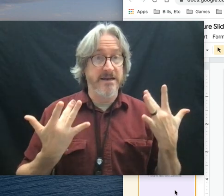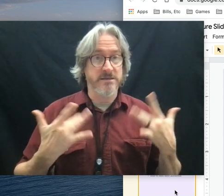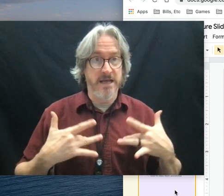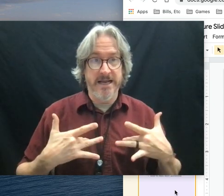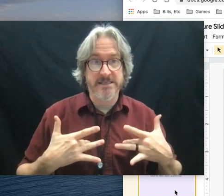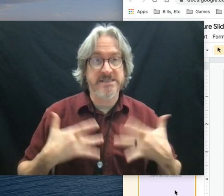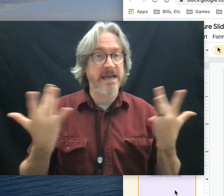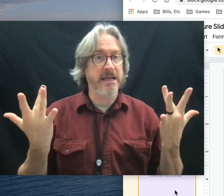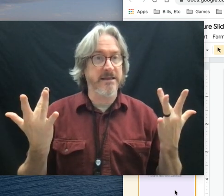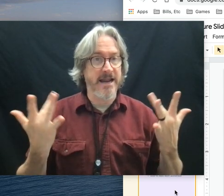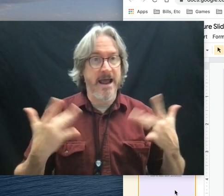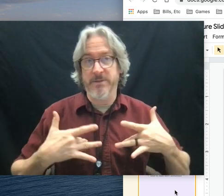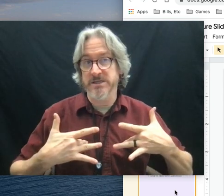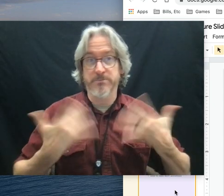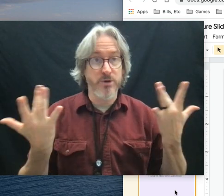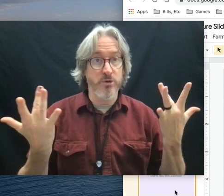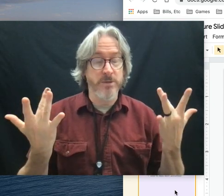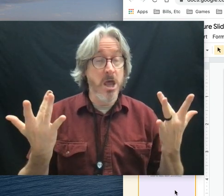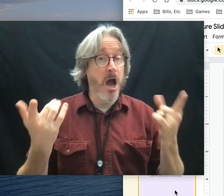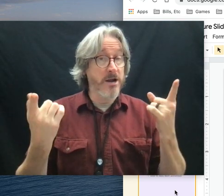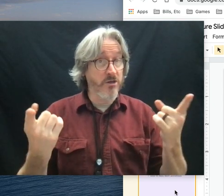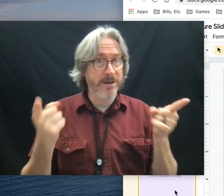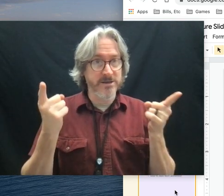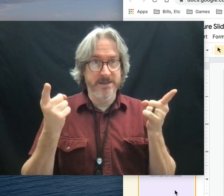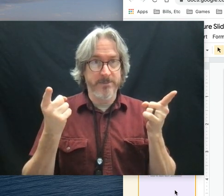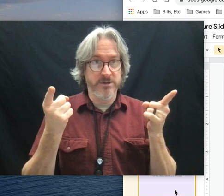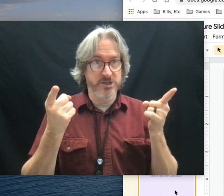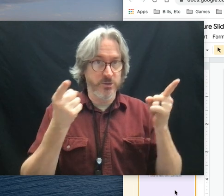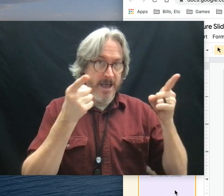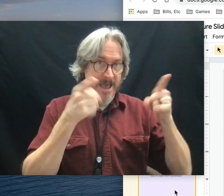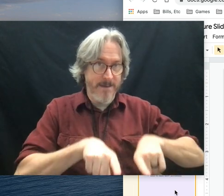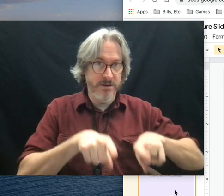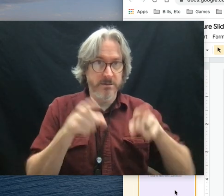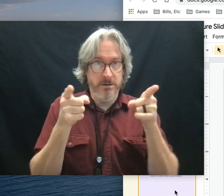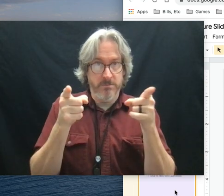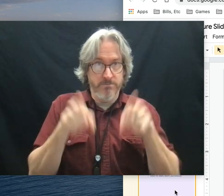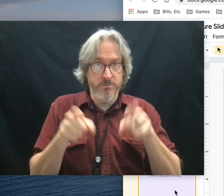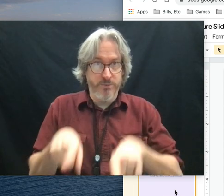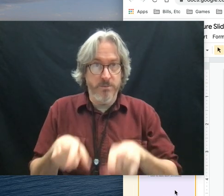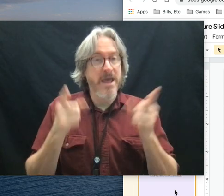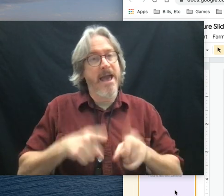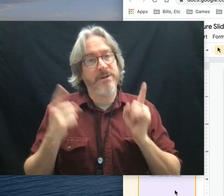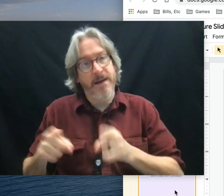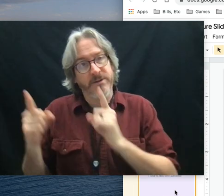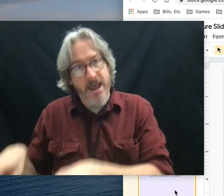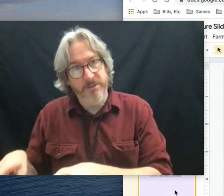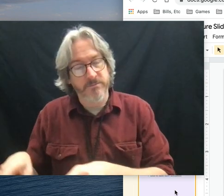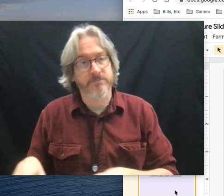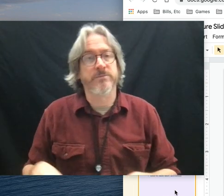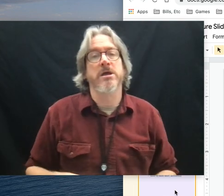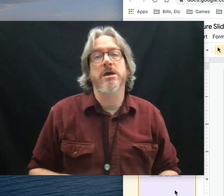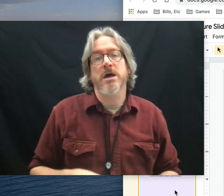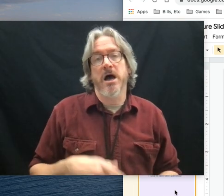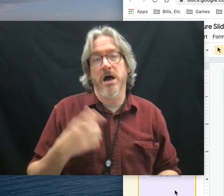an event, an exciting thing that happens, boom. Another way you'll see people is do happen, boom, boom, happen, happen,